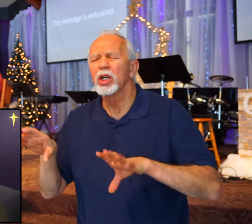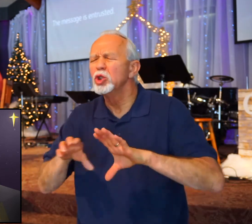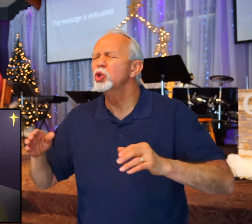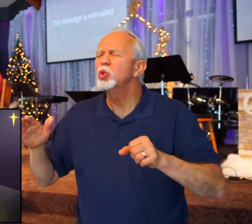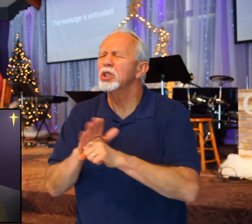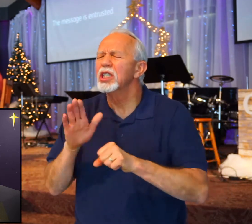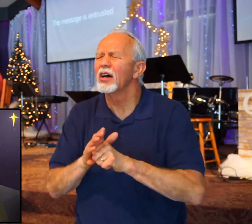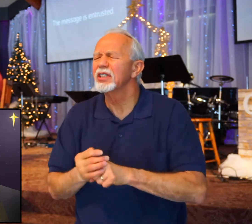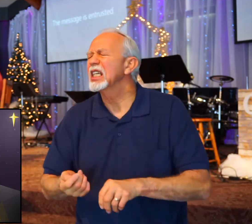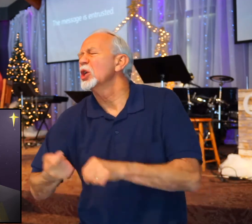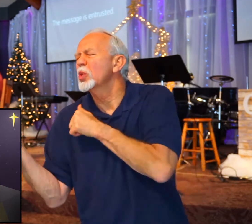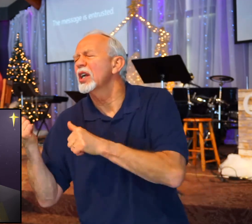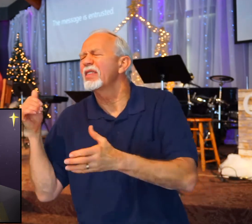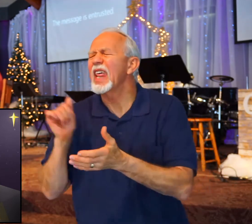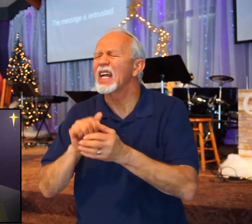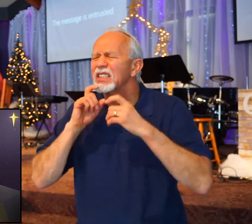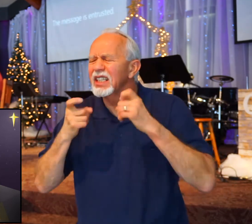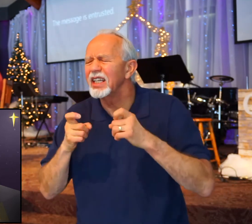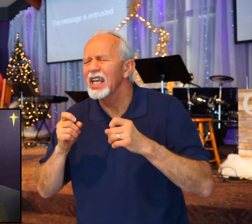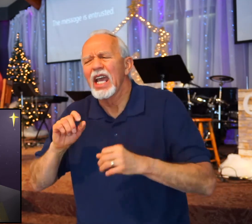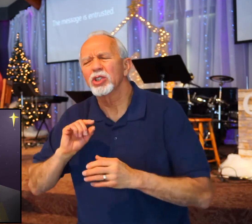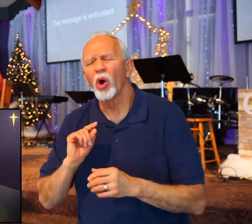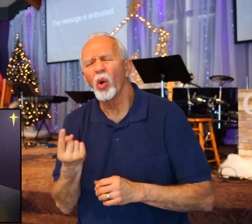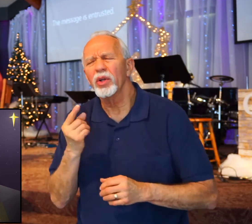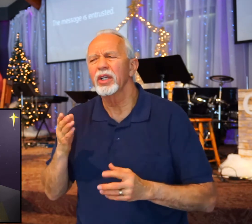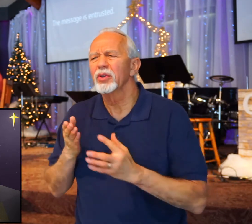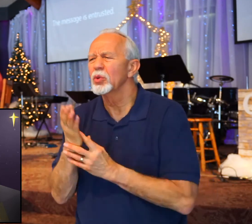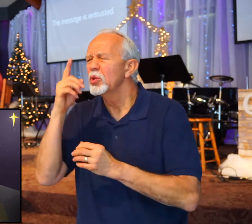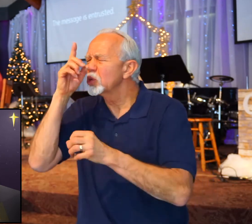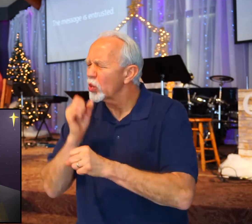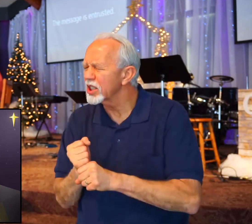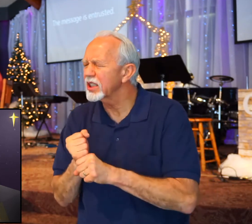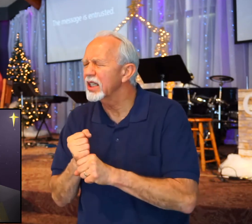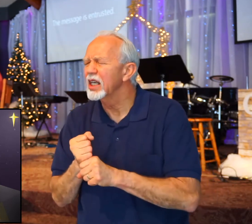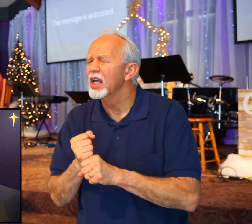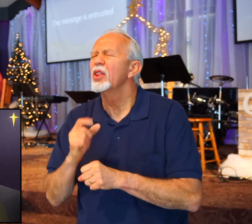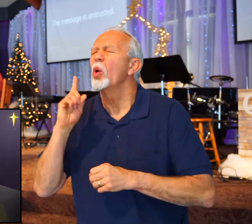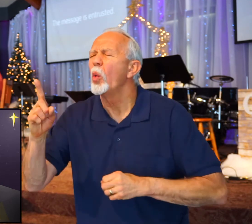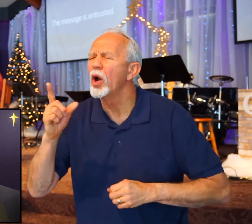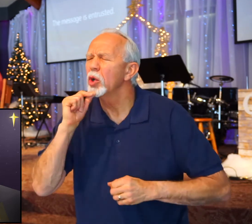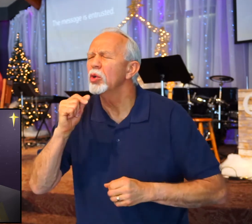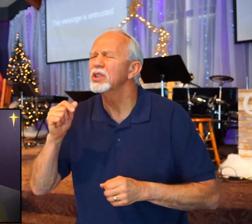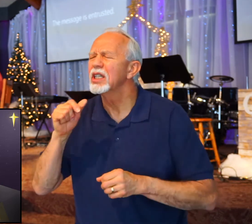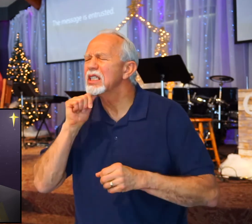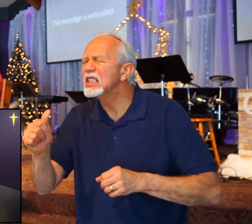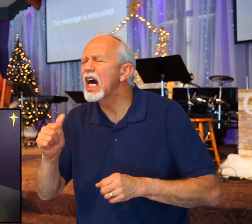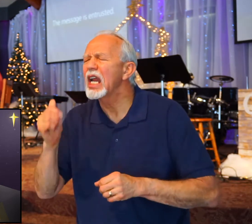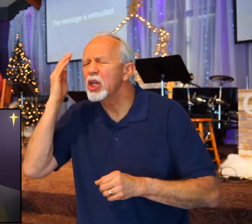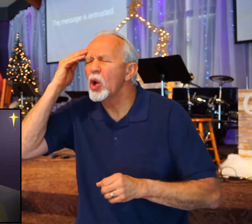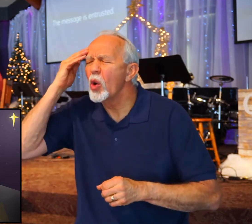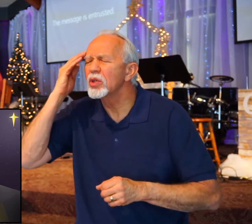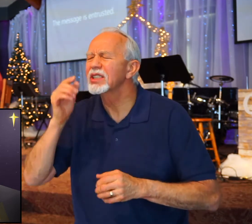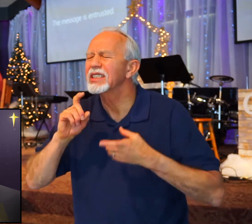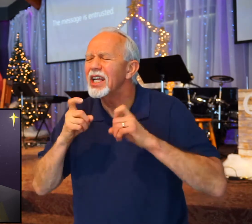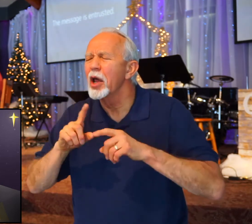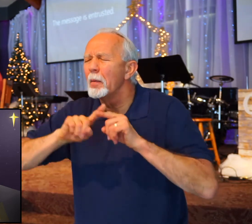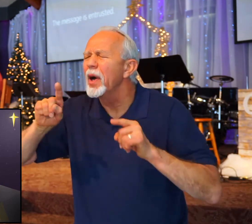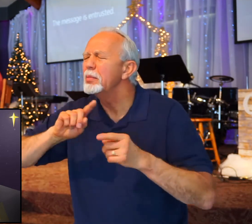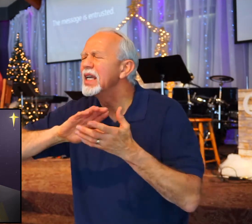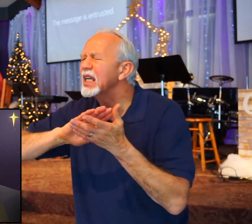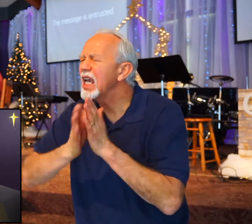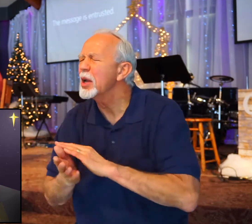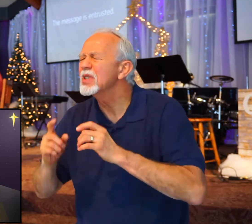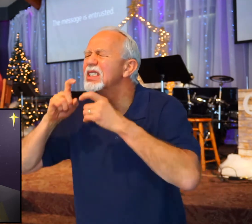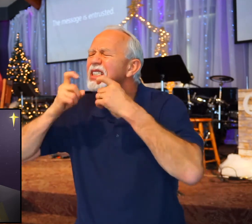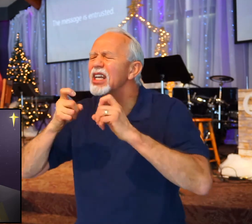to get rid of that sin. It's only by trusting the one who did not know sin but became